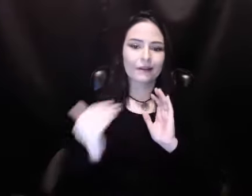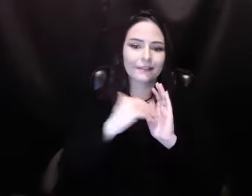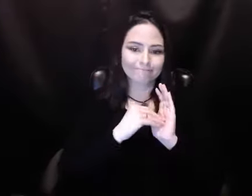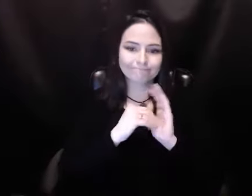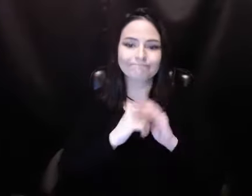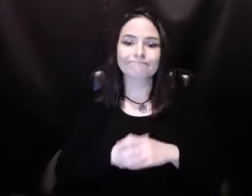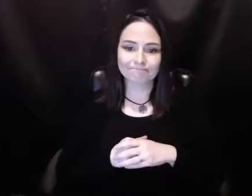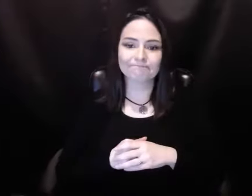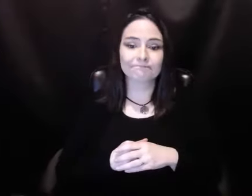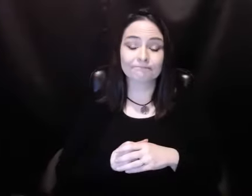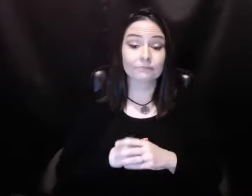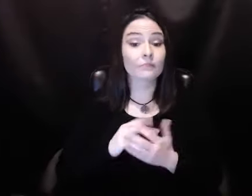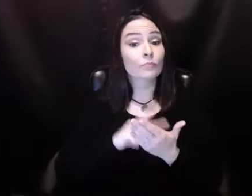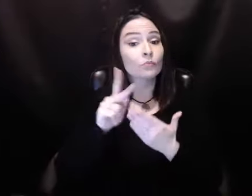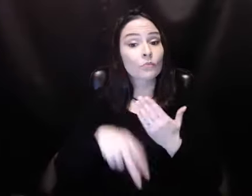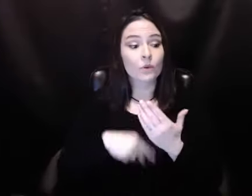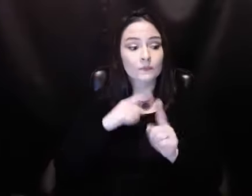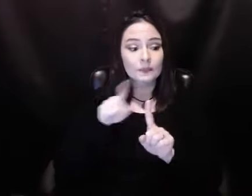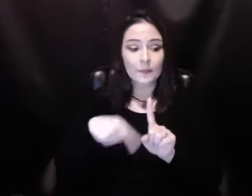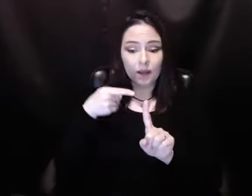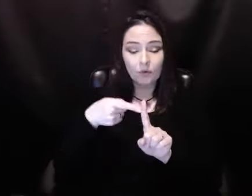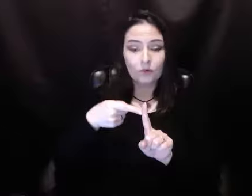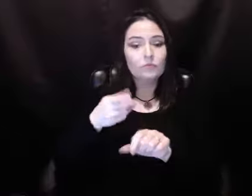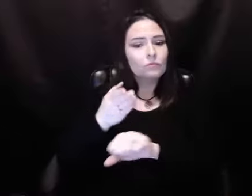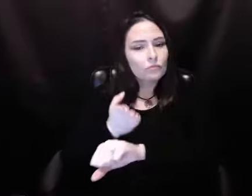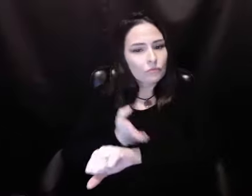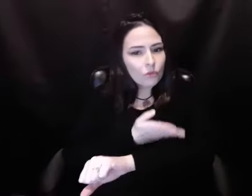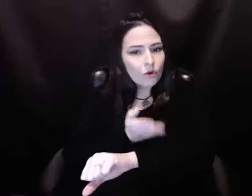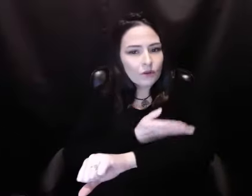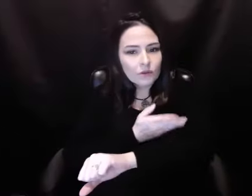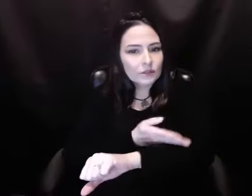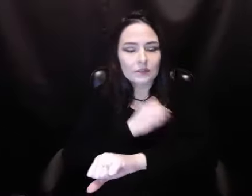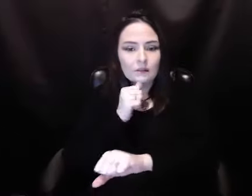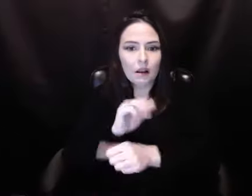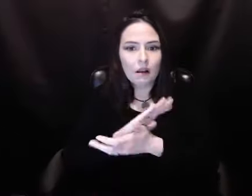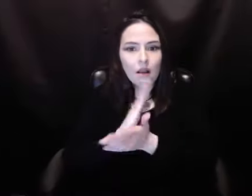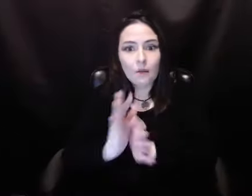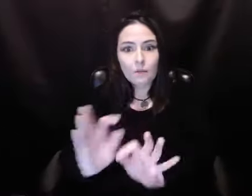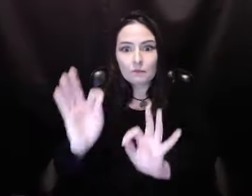all. Does the journey end there? Absolutely not. I am not